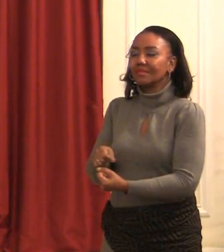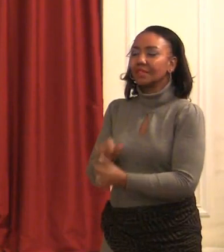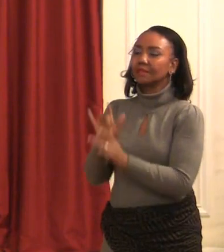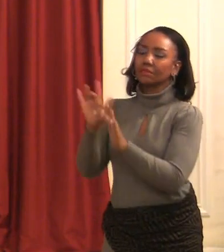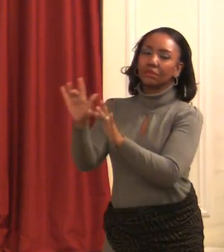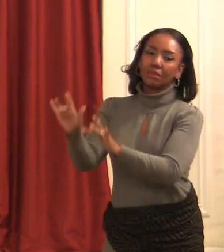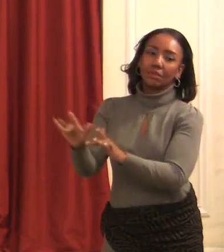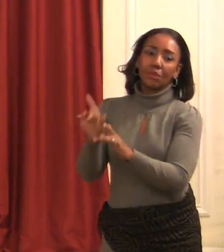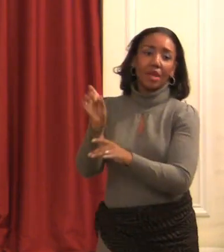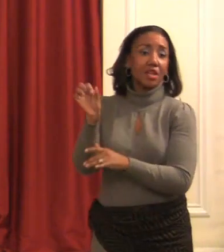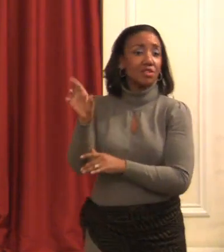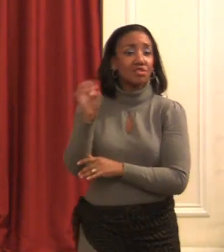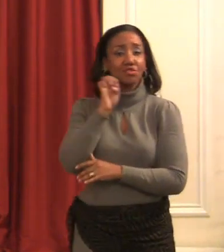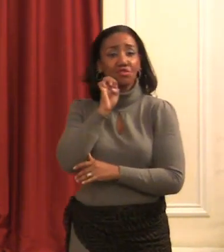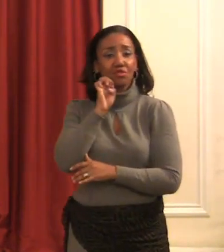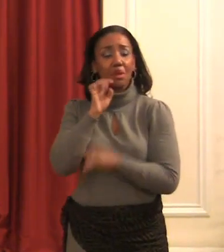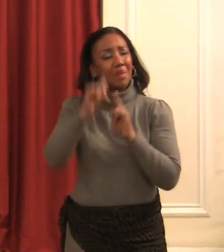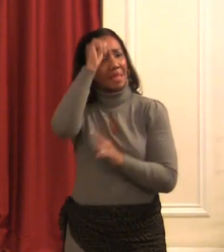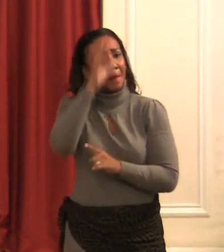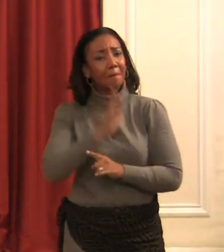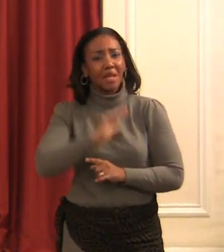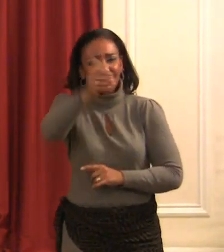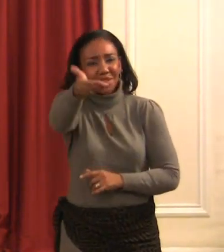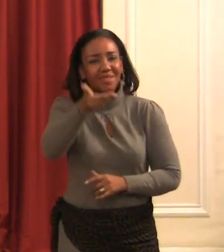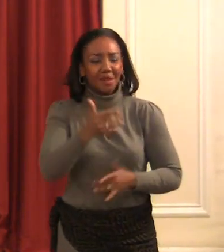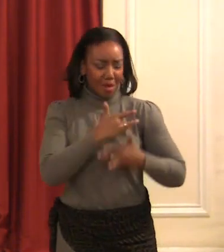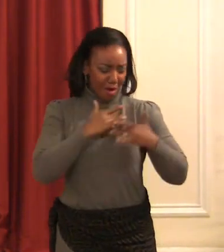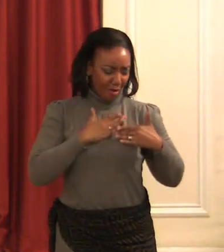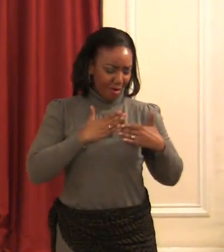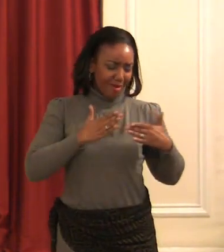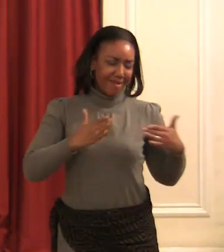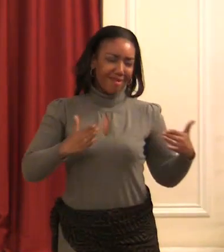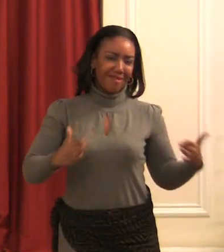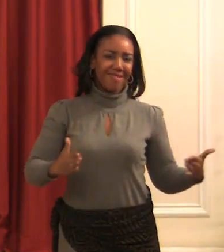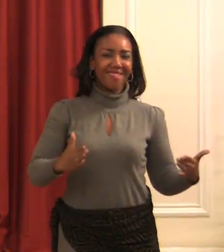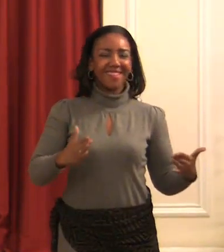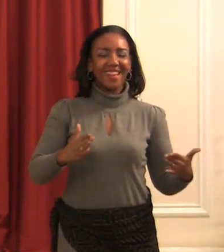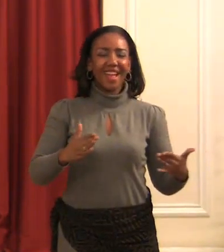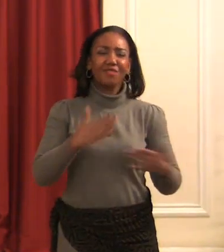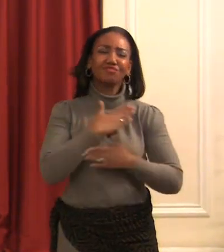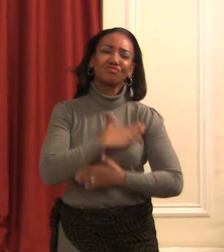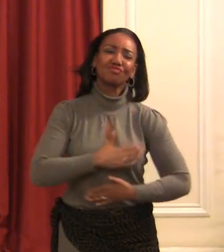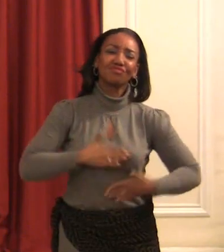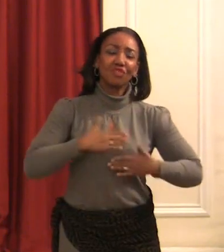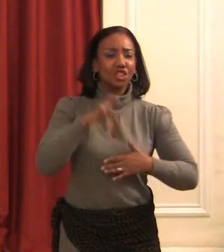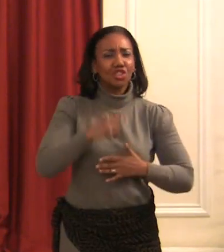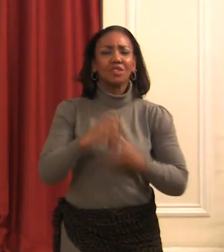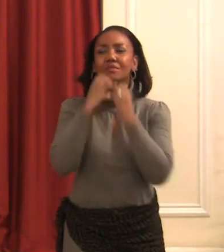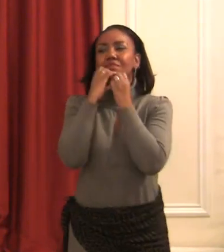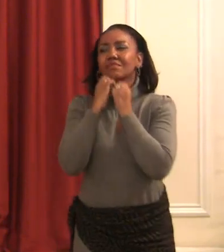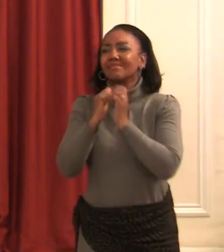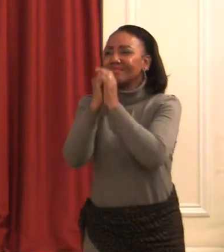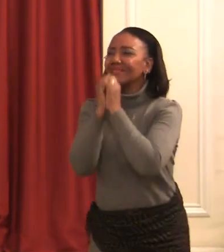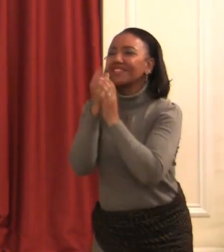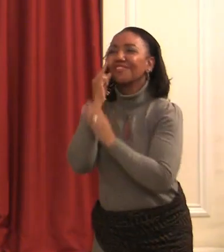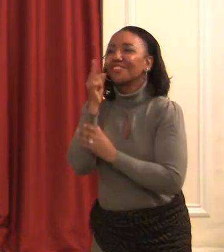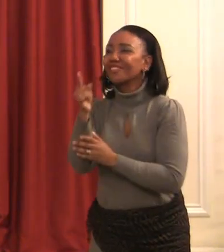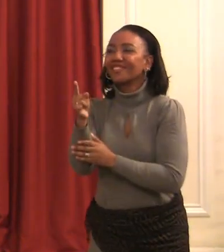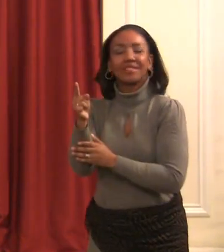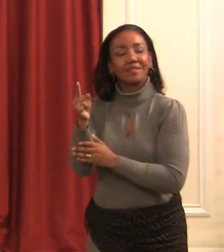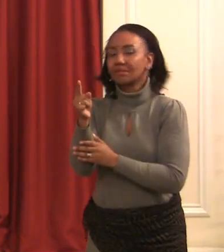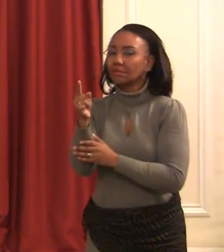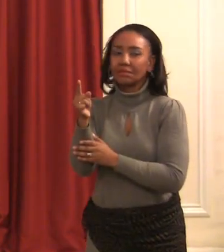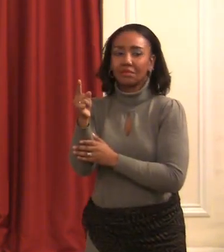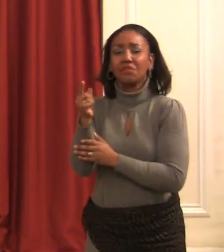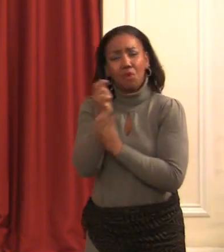Esther. The men she welcomed into her heart and into her bed should have worshipped the ground she walked on,